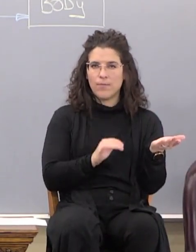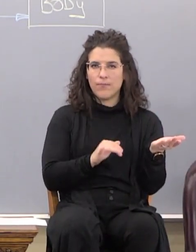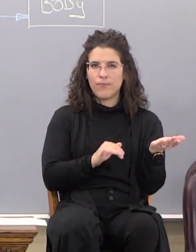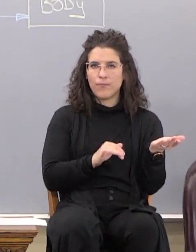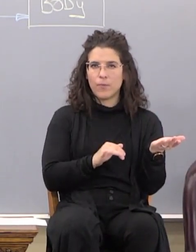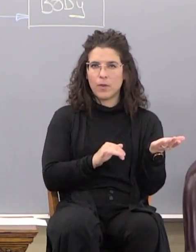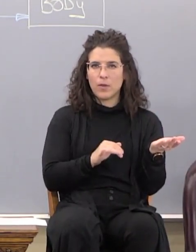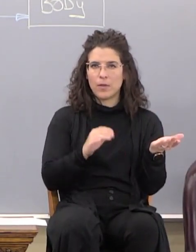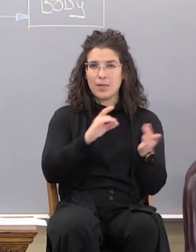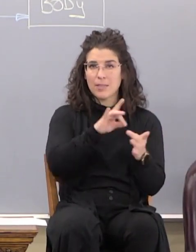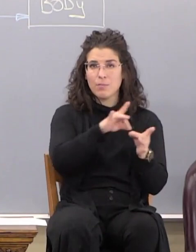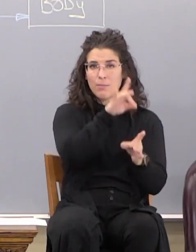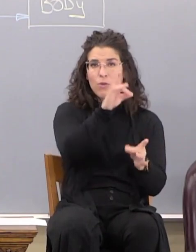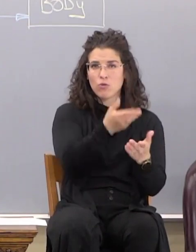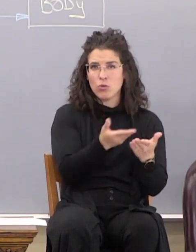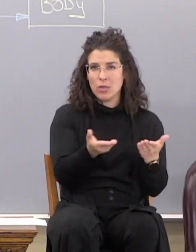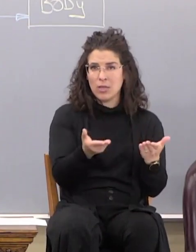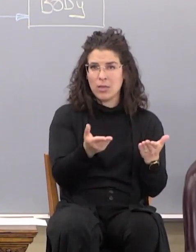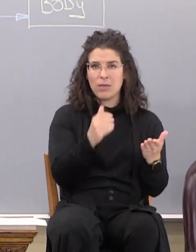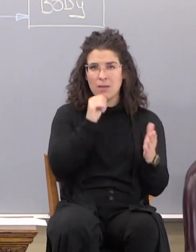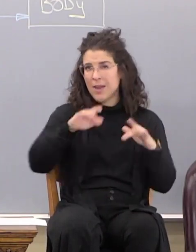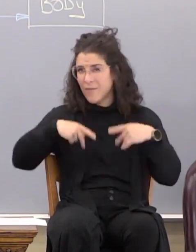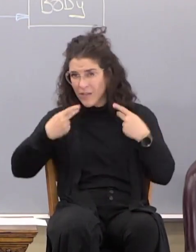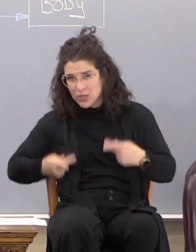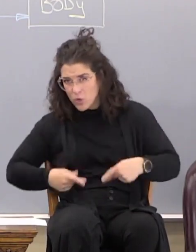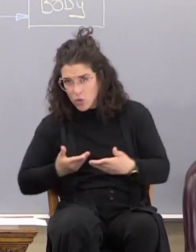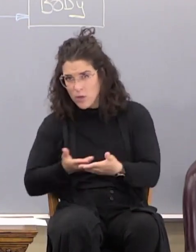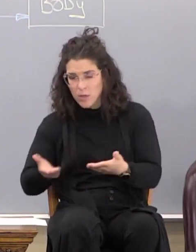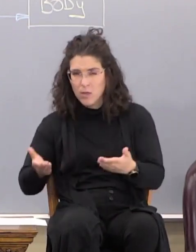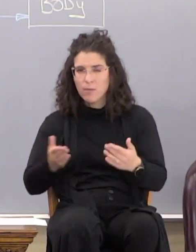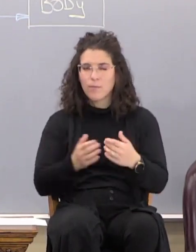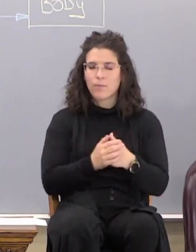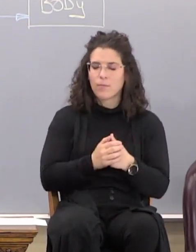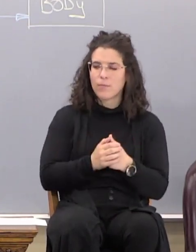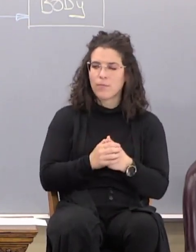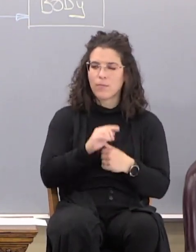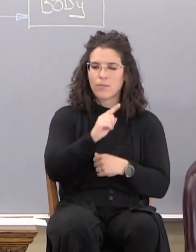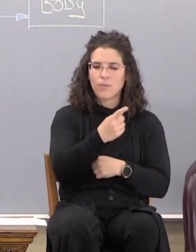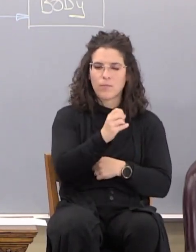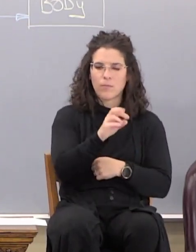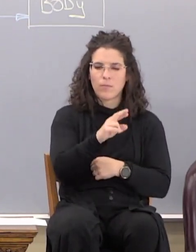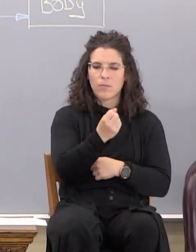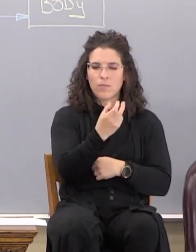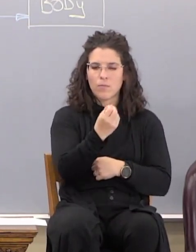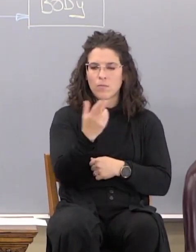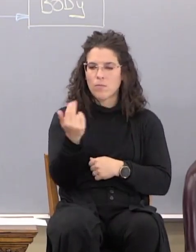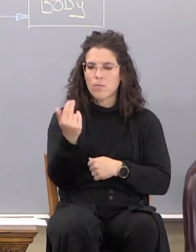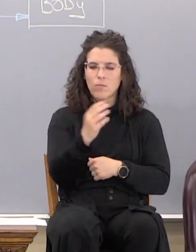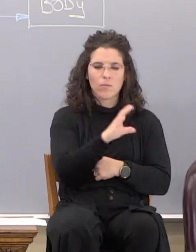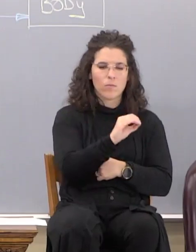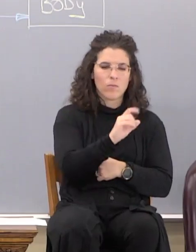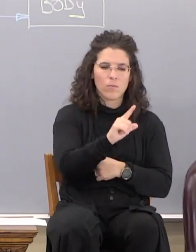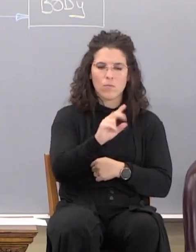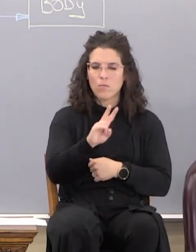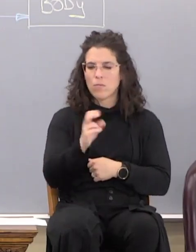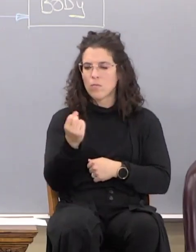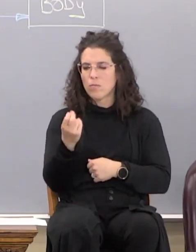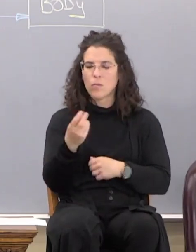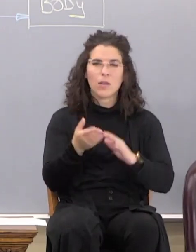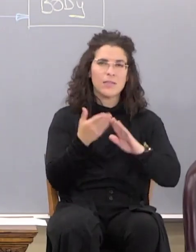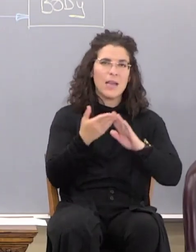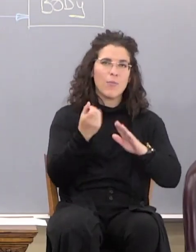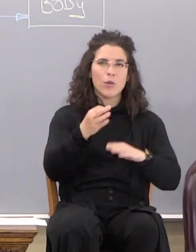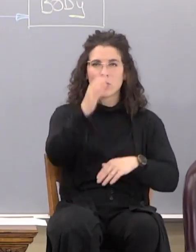That's a spiritual thing, not a physical thing. 1 Corinthians 12, verse 13, Colossians 2, verse 12. It's the operation